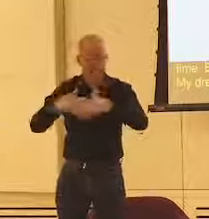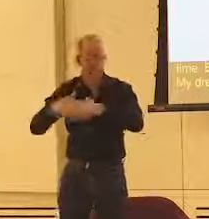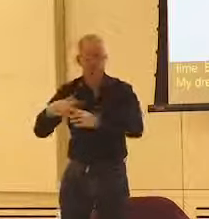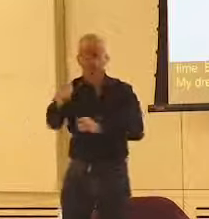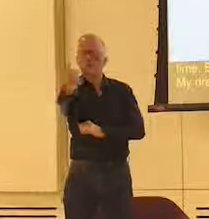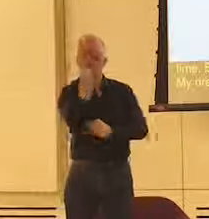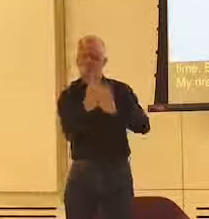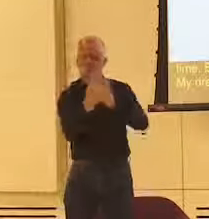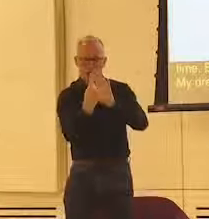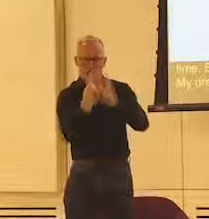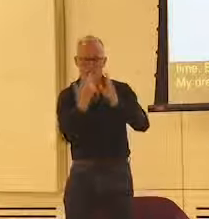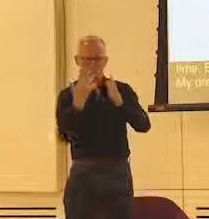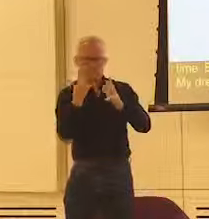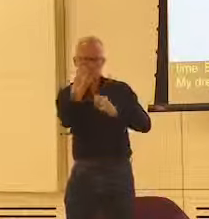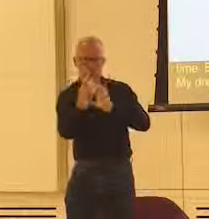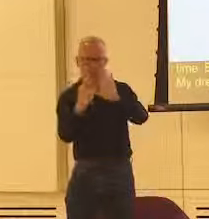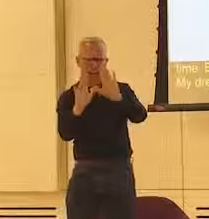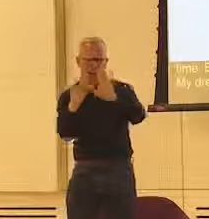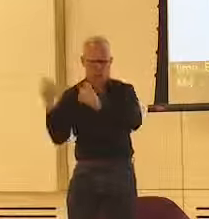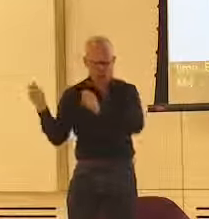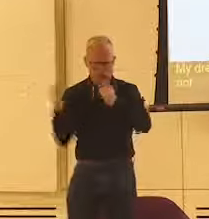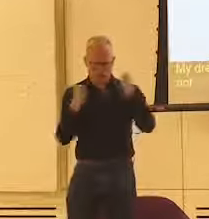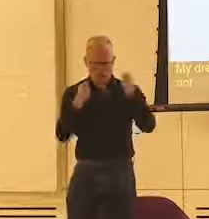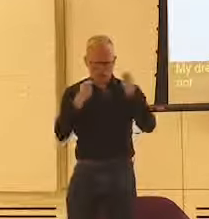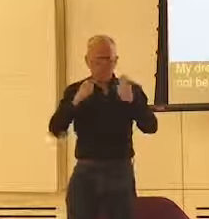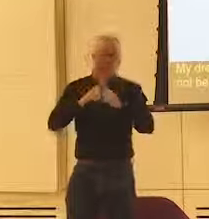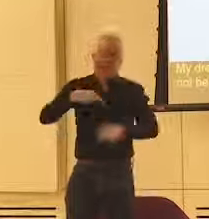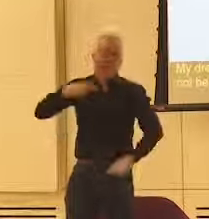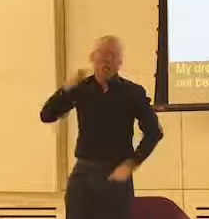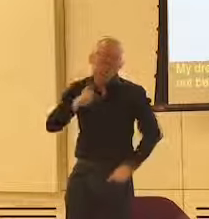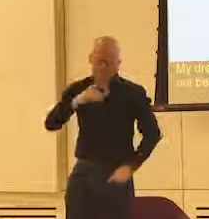it might not be 20 years, but 100 years to come. But